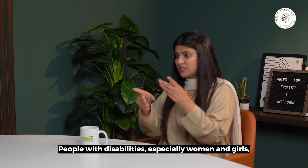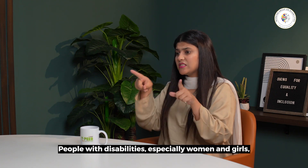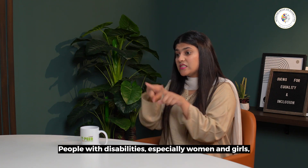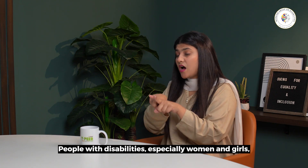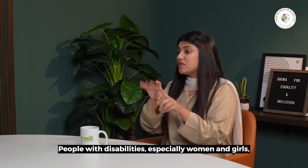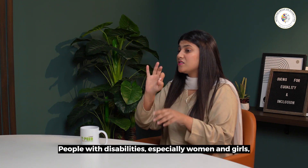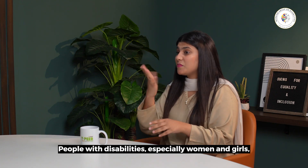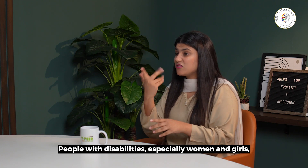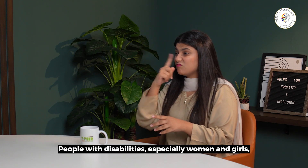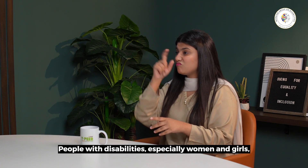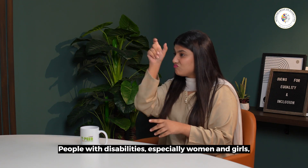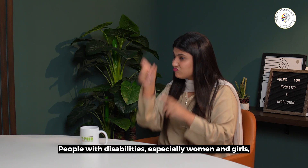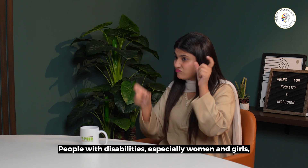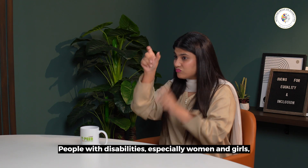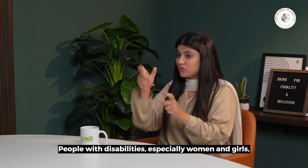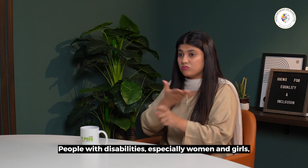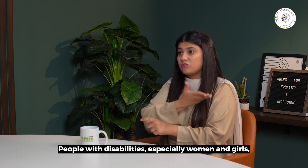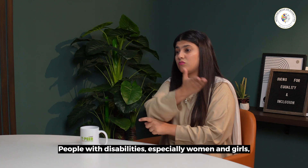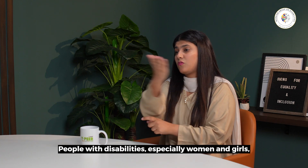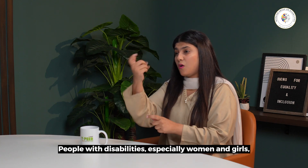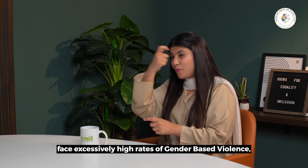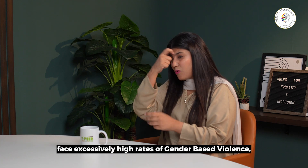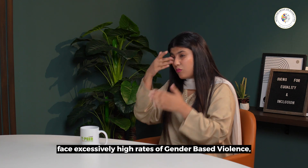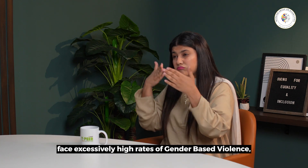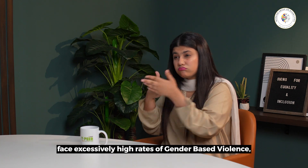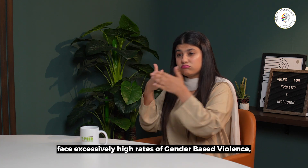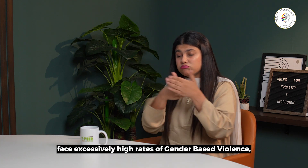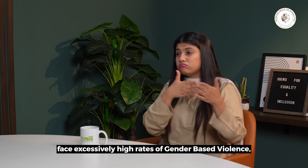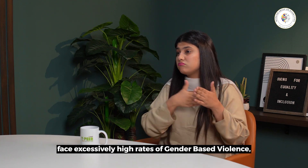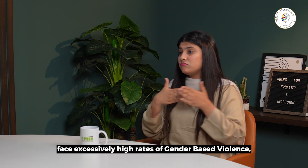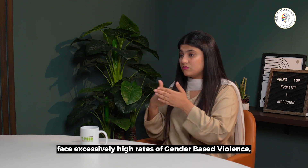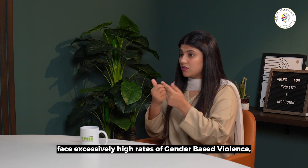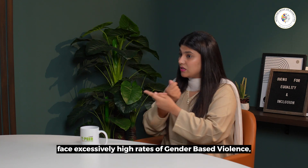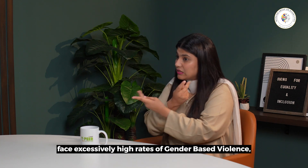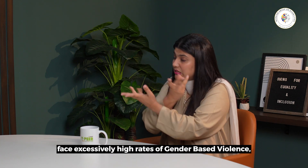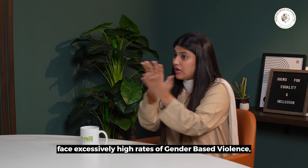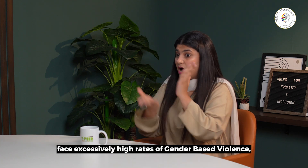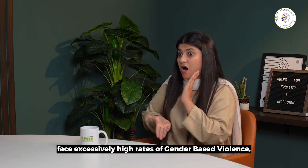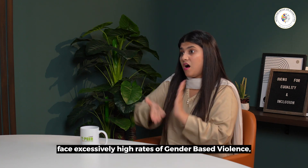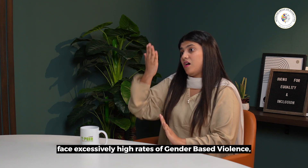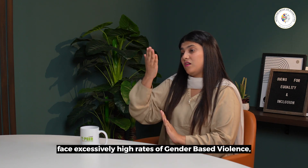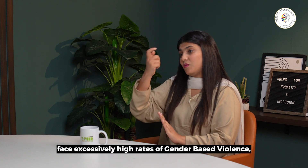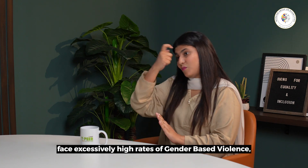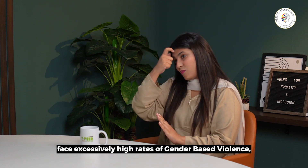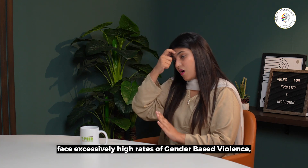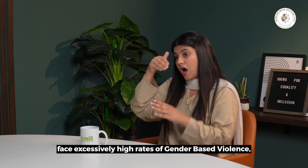disabilities, especially women and girls, face excessively high rates of gender based violence,